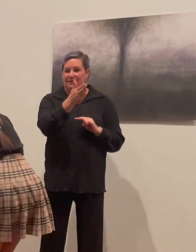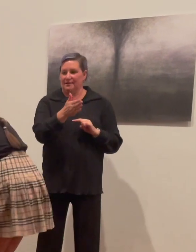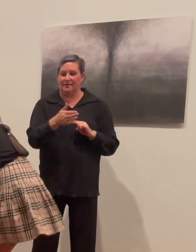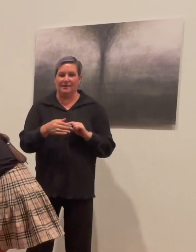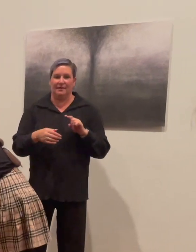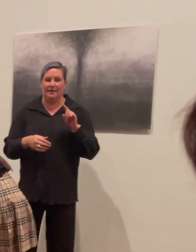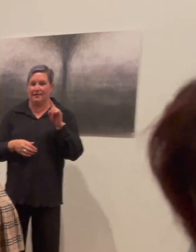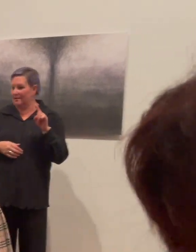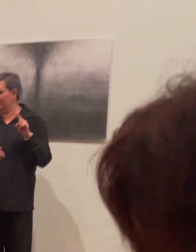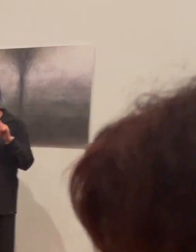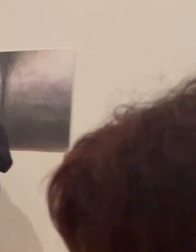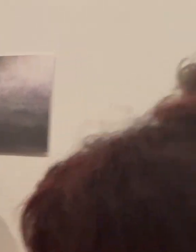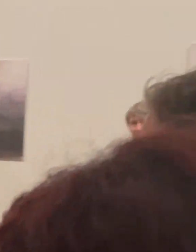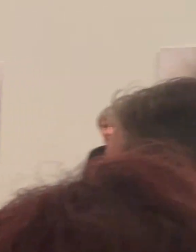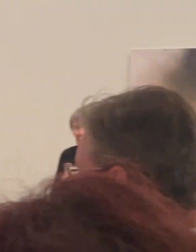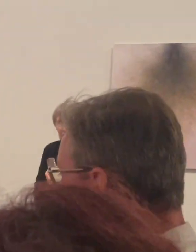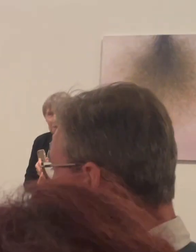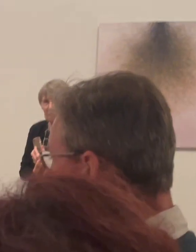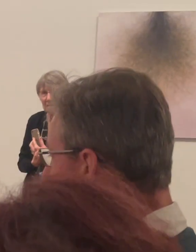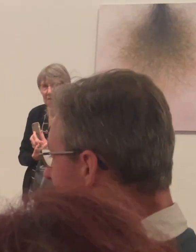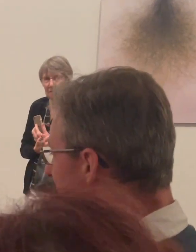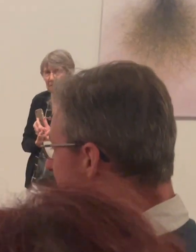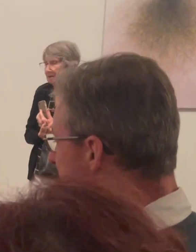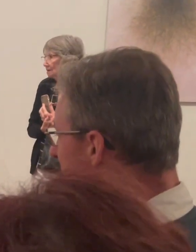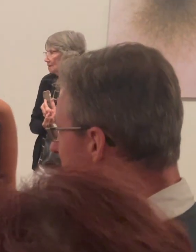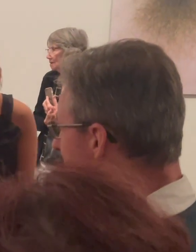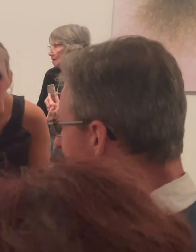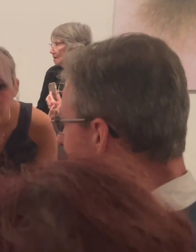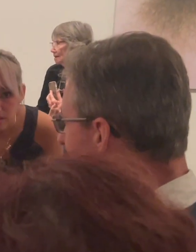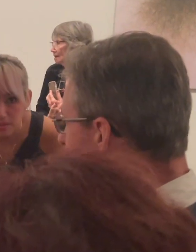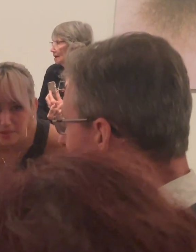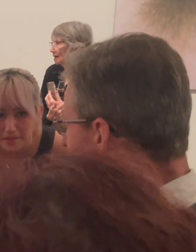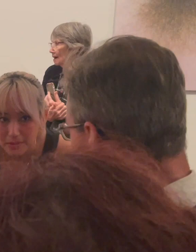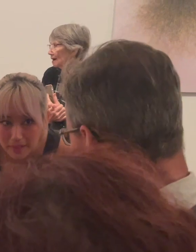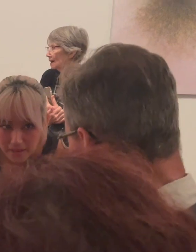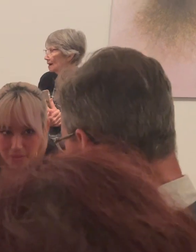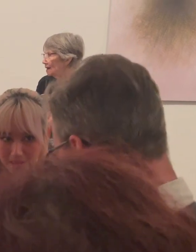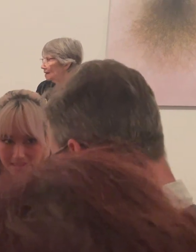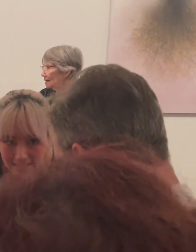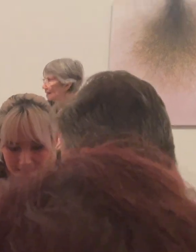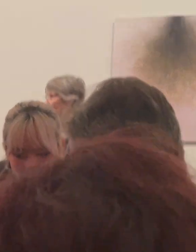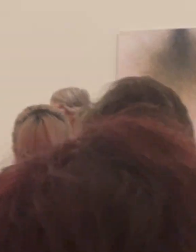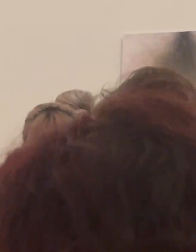got any other objects in mind for like your next work?